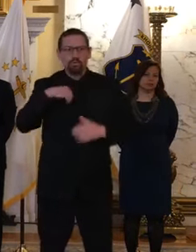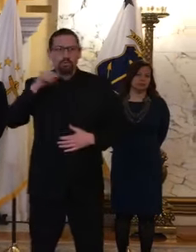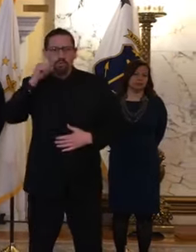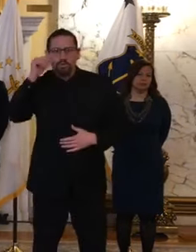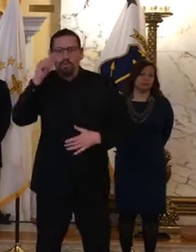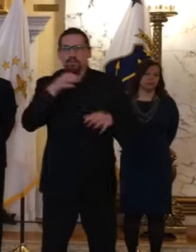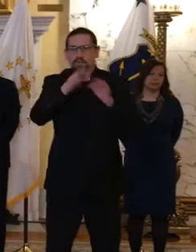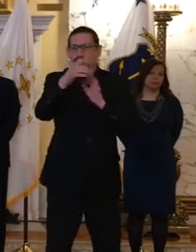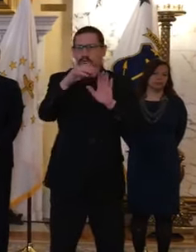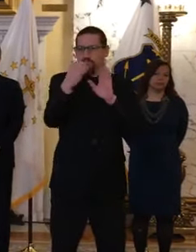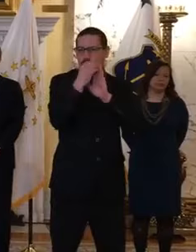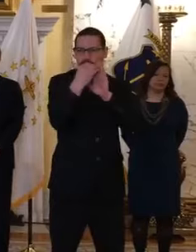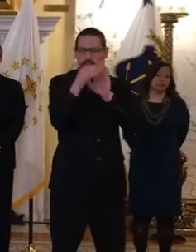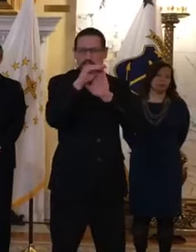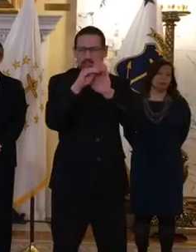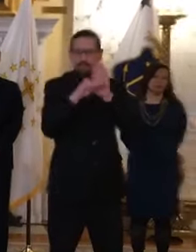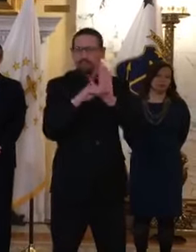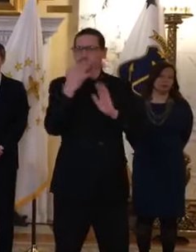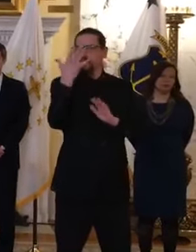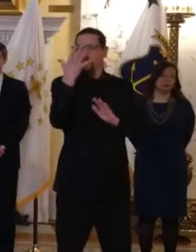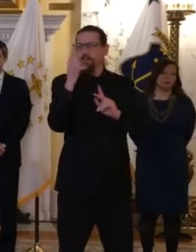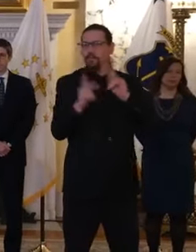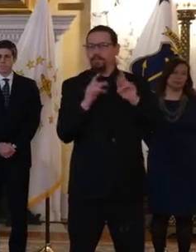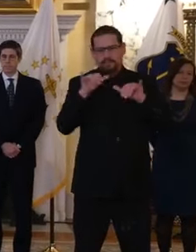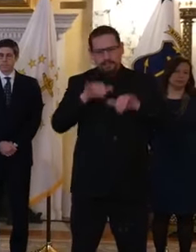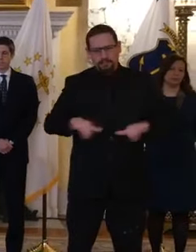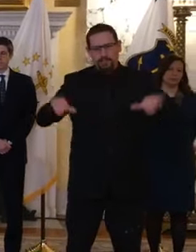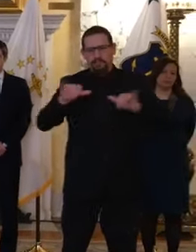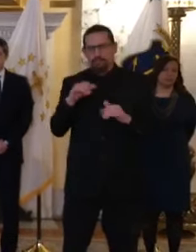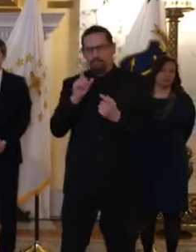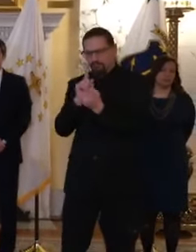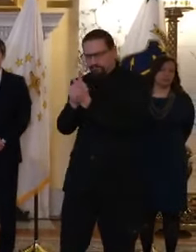really, really try as hard as you can